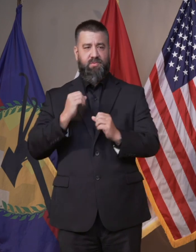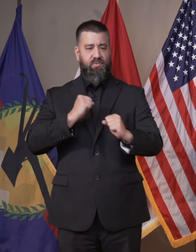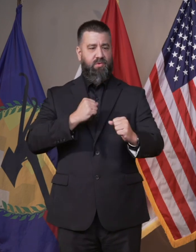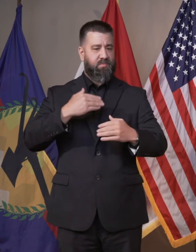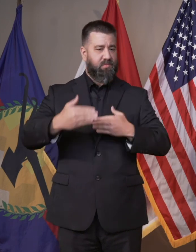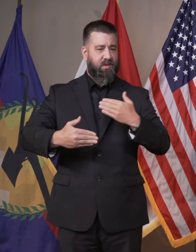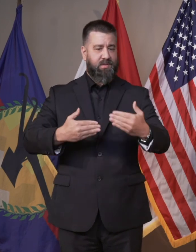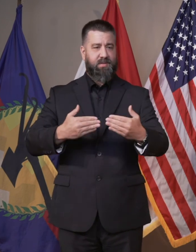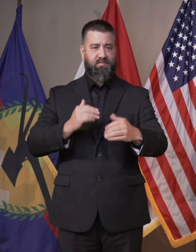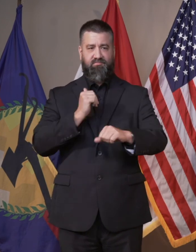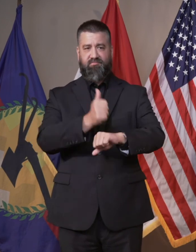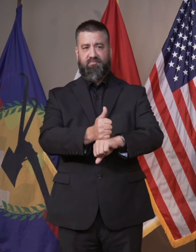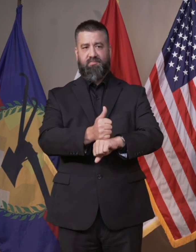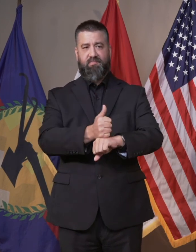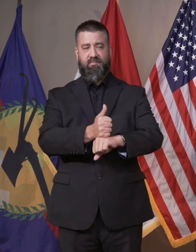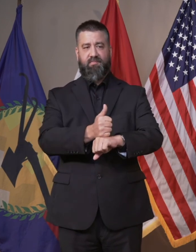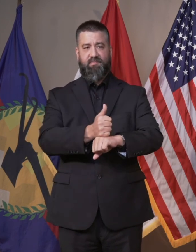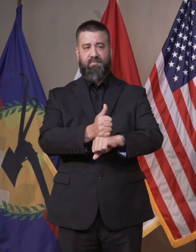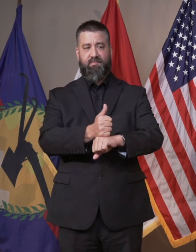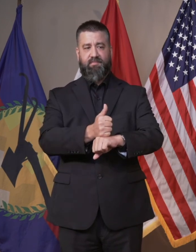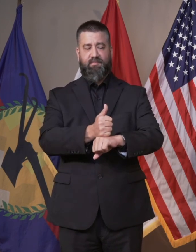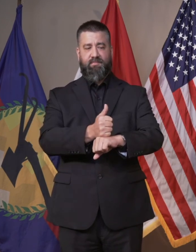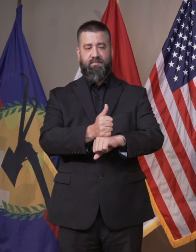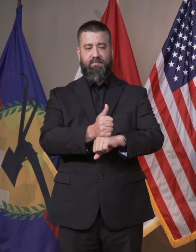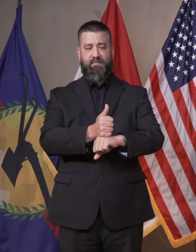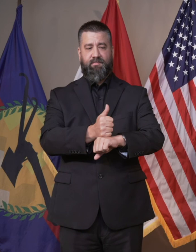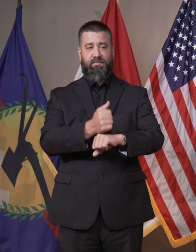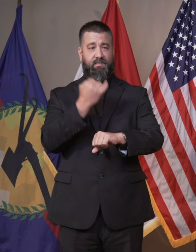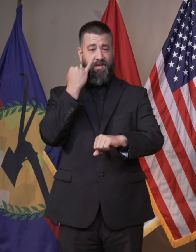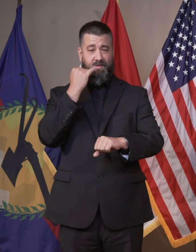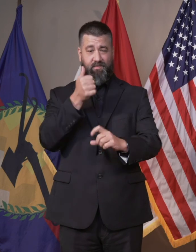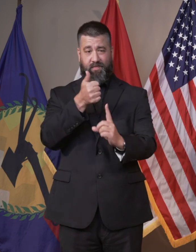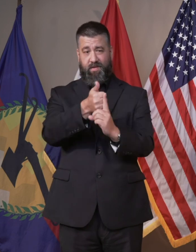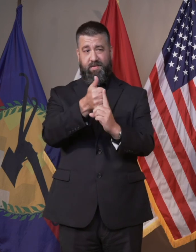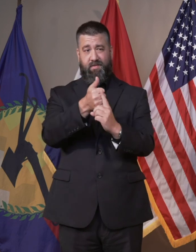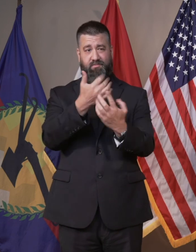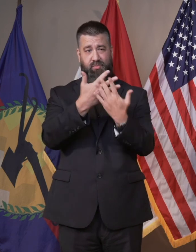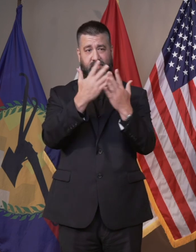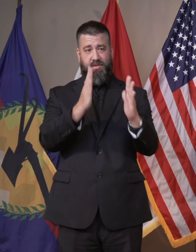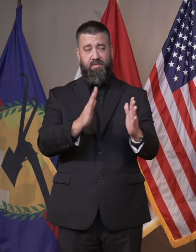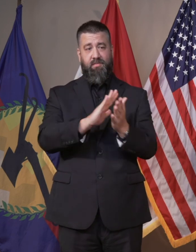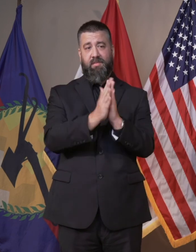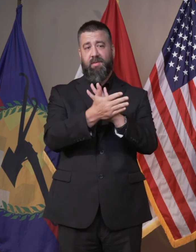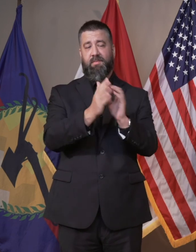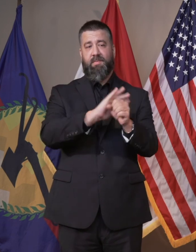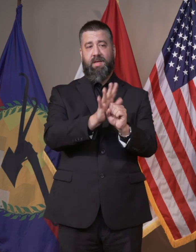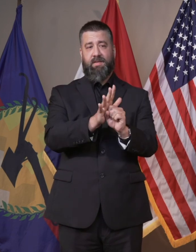plan to implement should inmates become positive, and we're implementing that plan now.